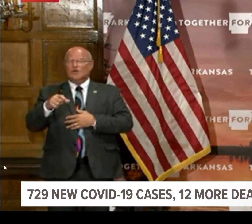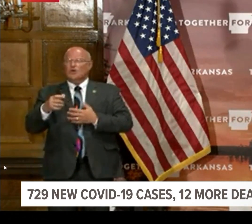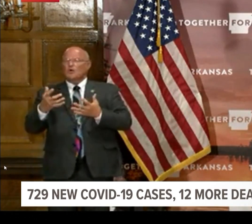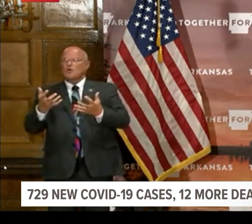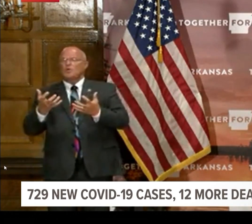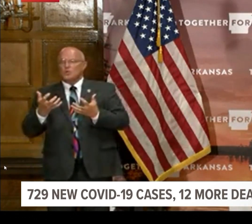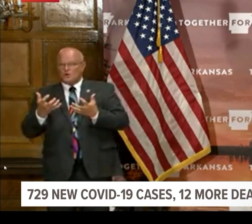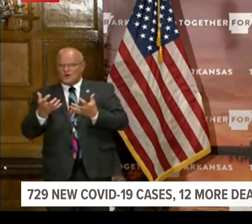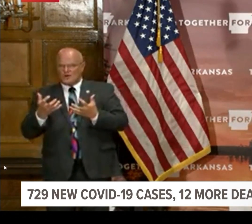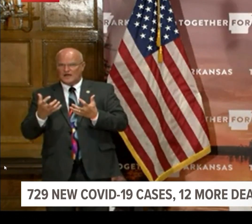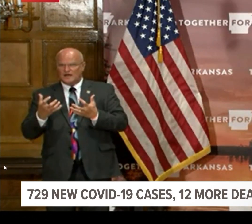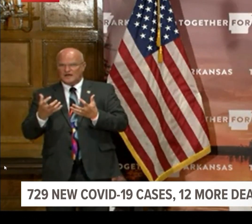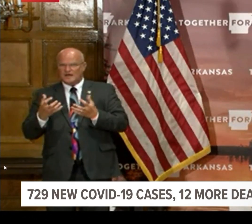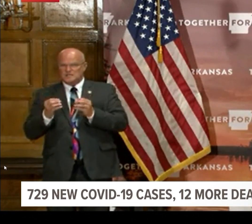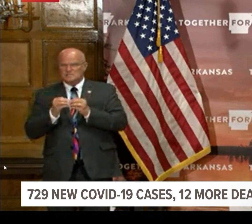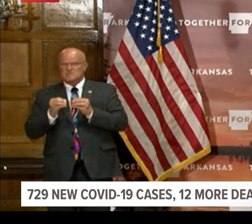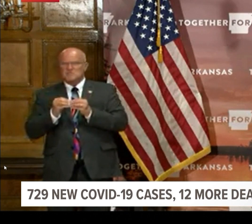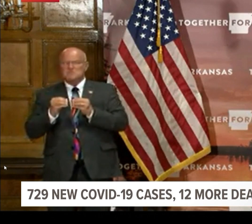want to be able to